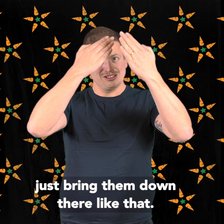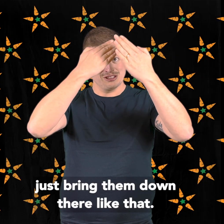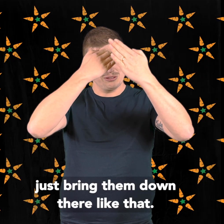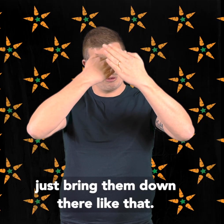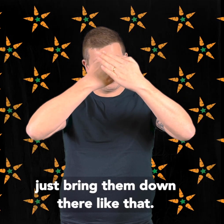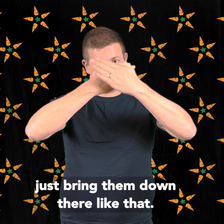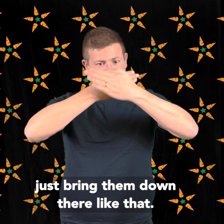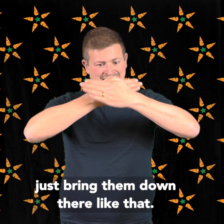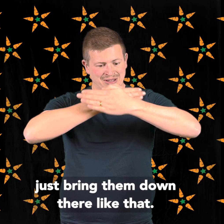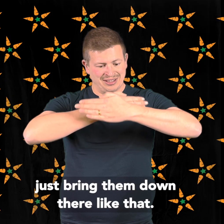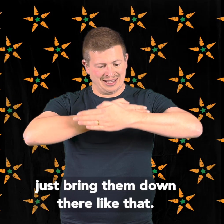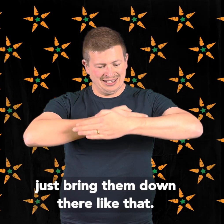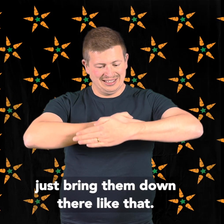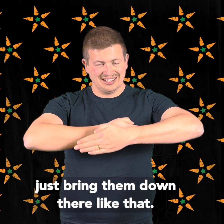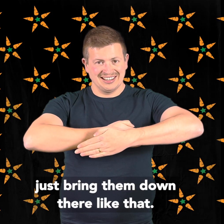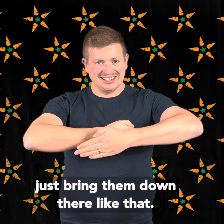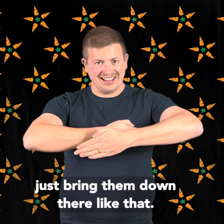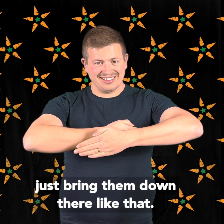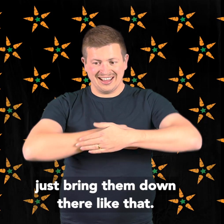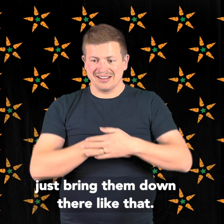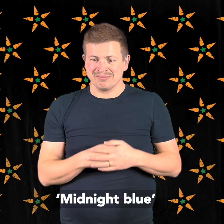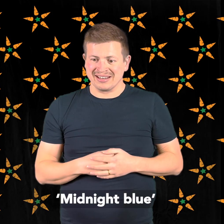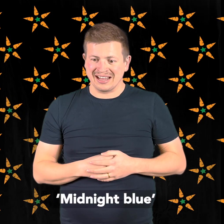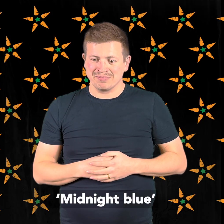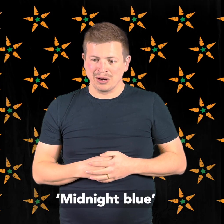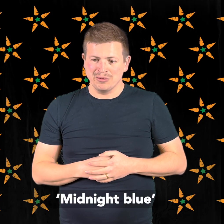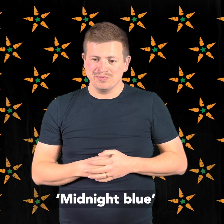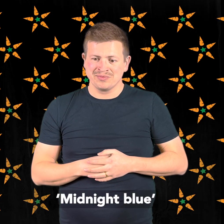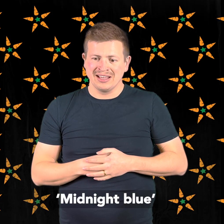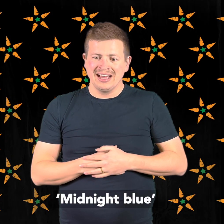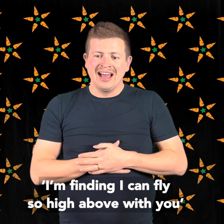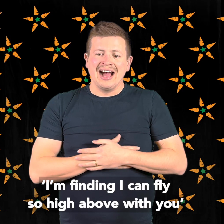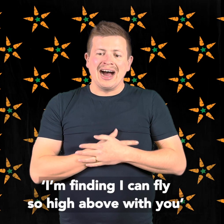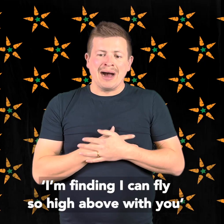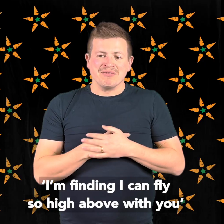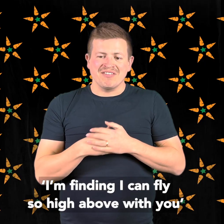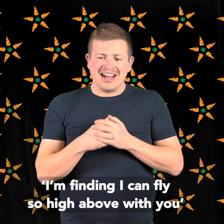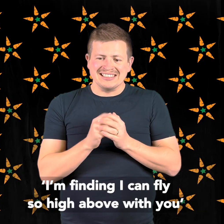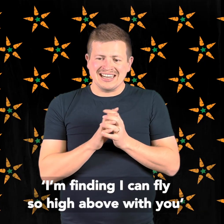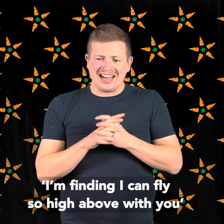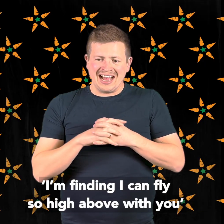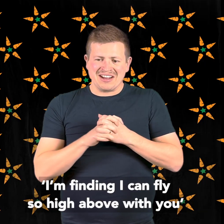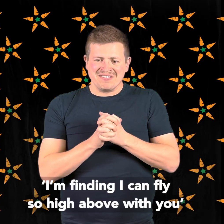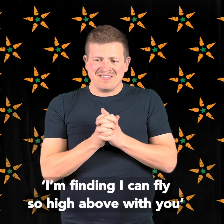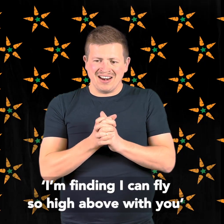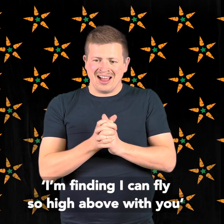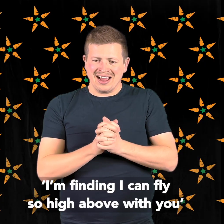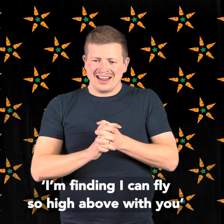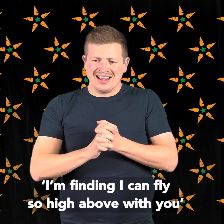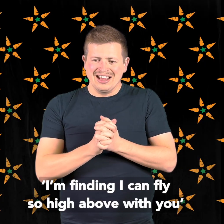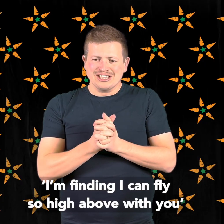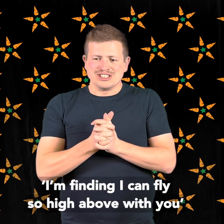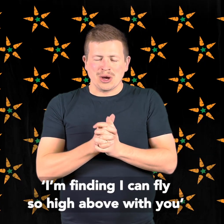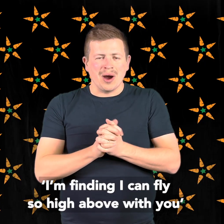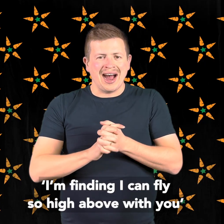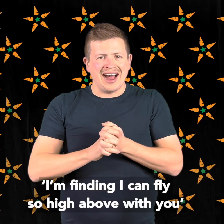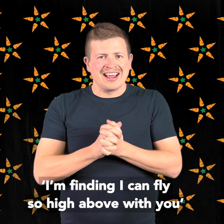just bring them down there, like that, midnight blue. I'm finding I can fly so high